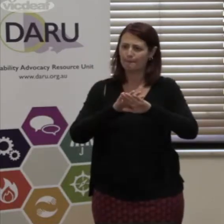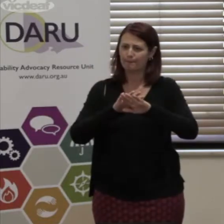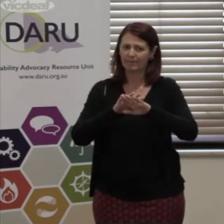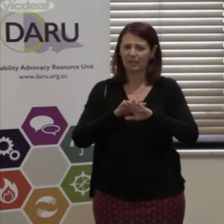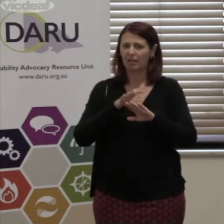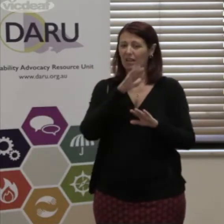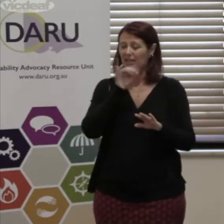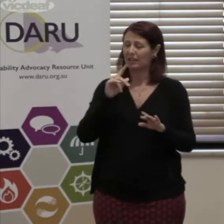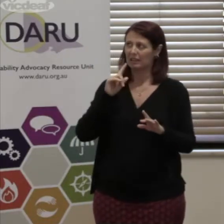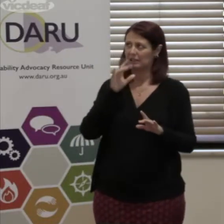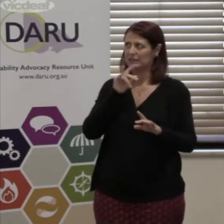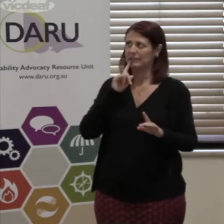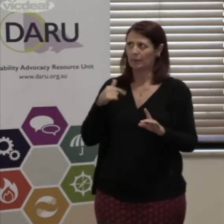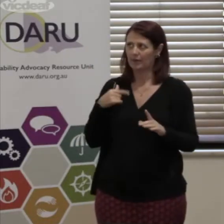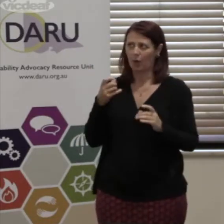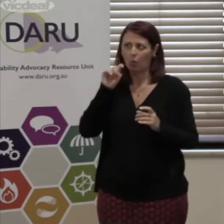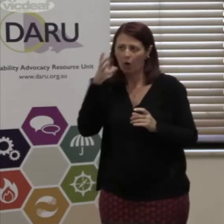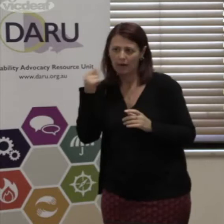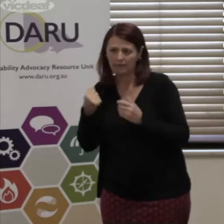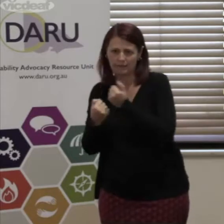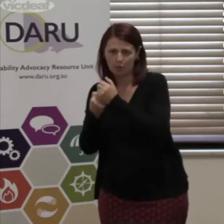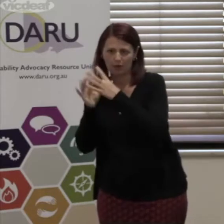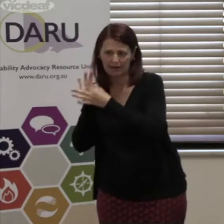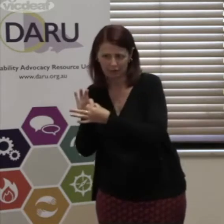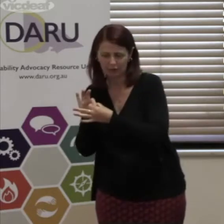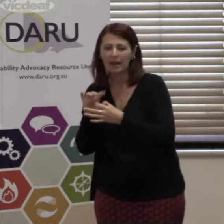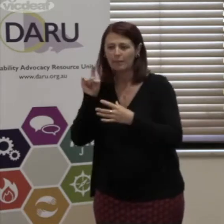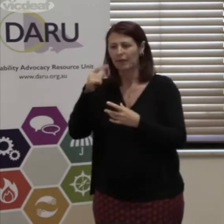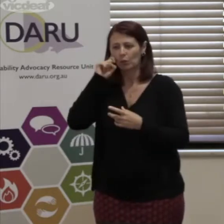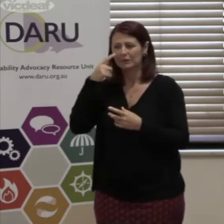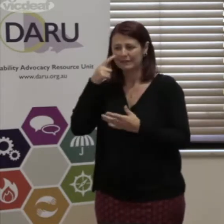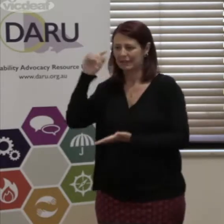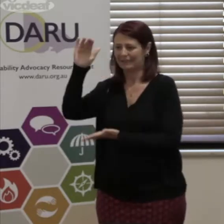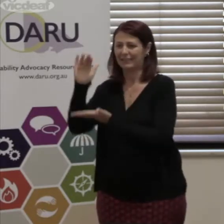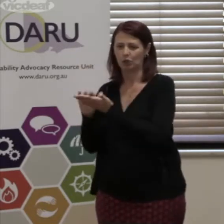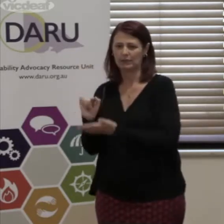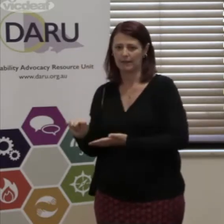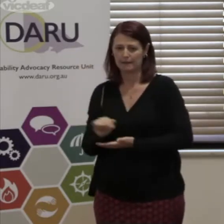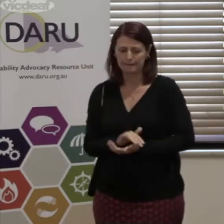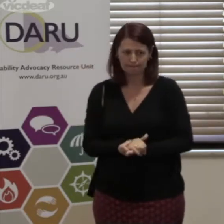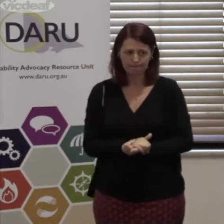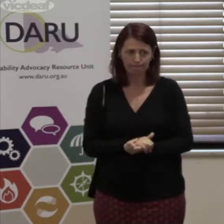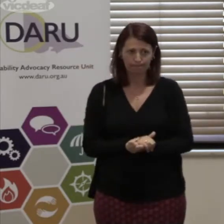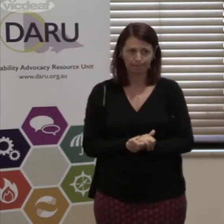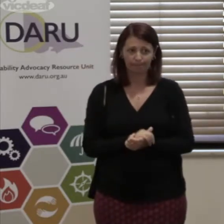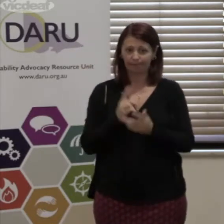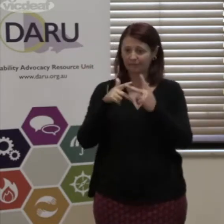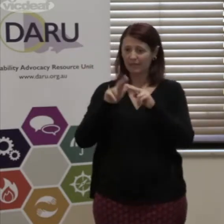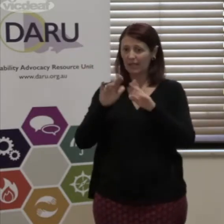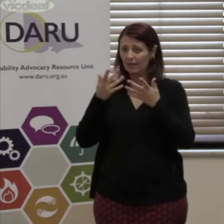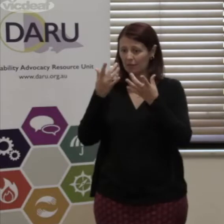They didn't say to me that there won't be any support connection, but they are expecting to see a significant decrease. So I think that's also, if you're already a provider